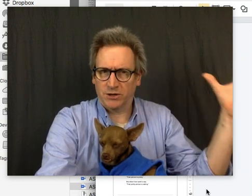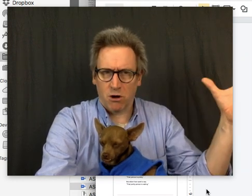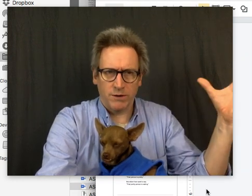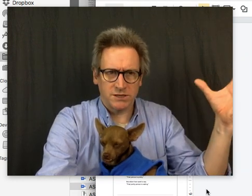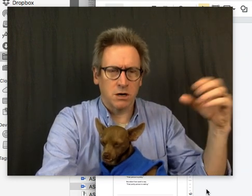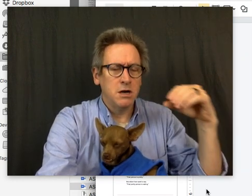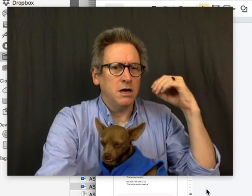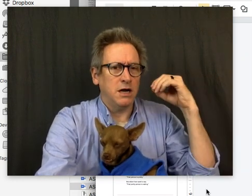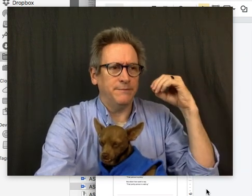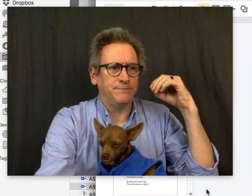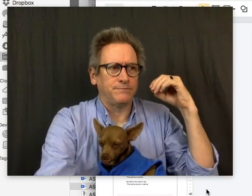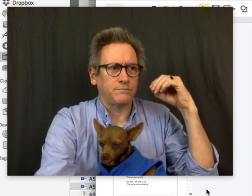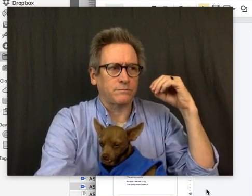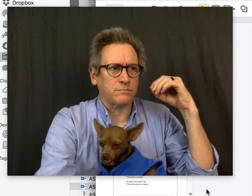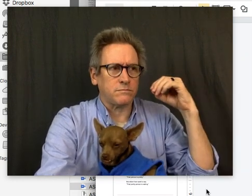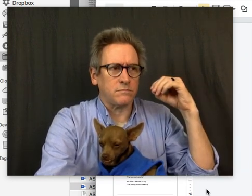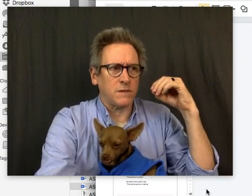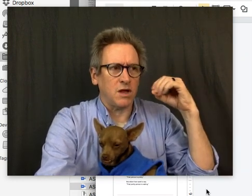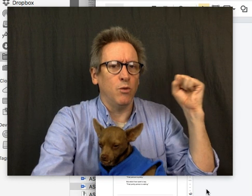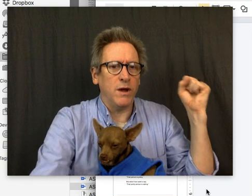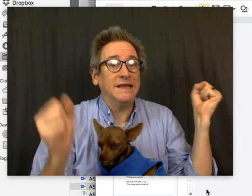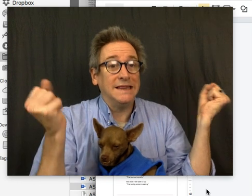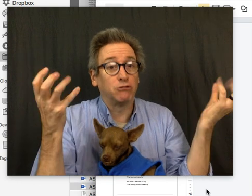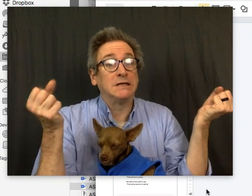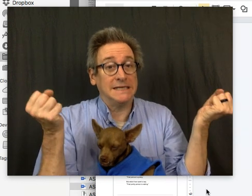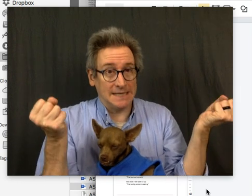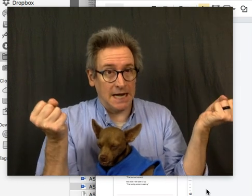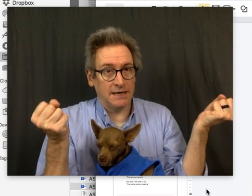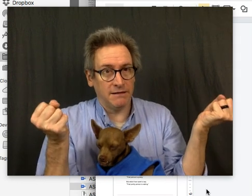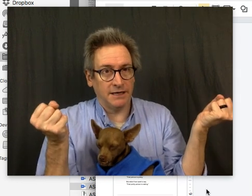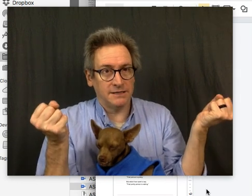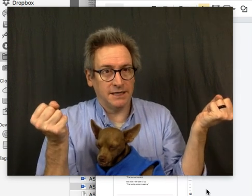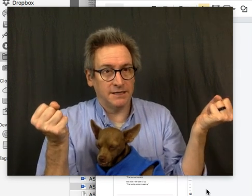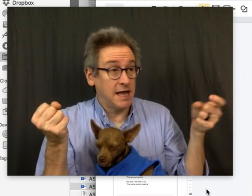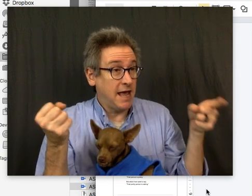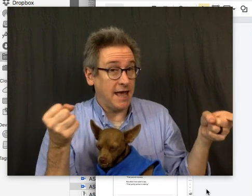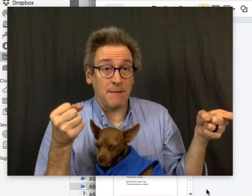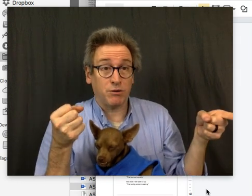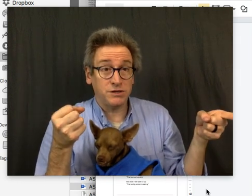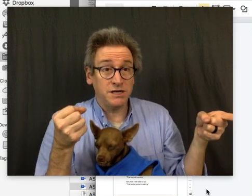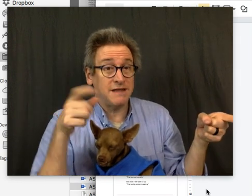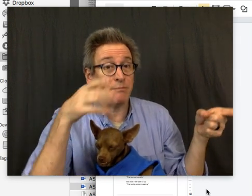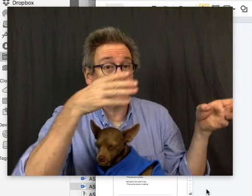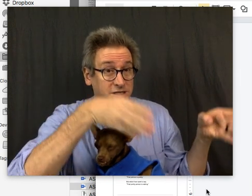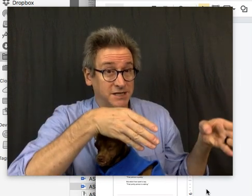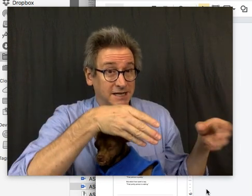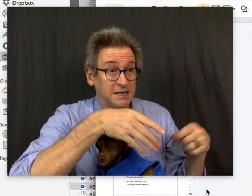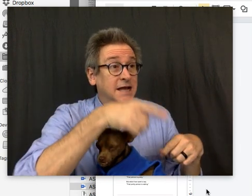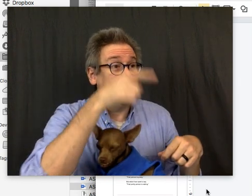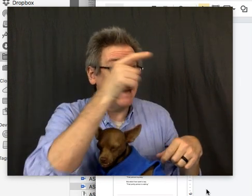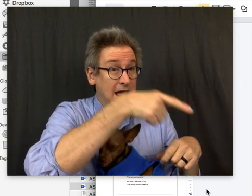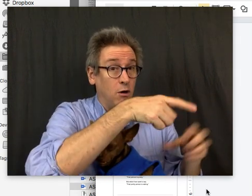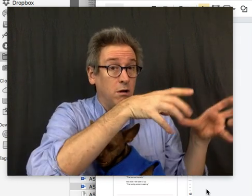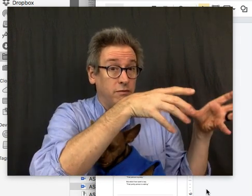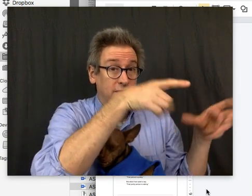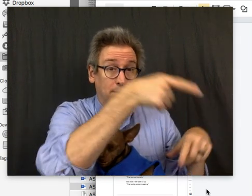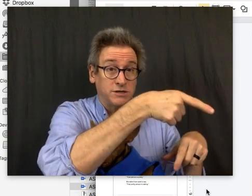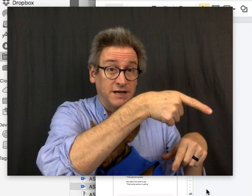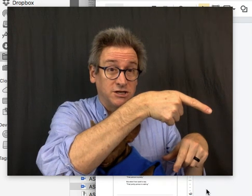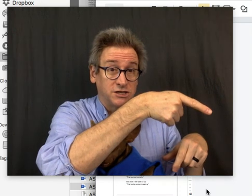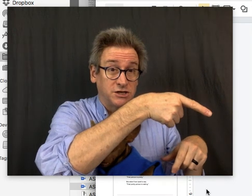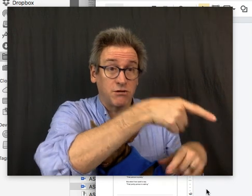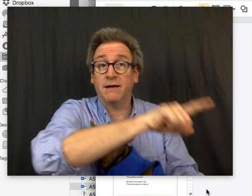irregulars, but there always are. The way we literally sign things is, hey, that person's this. Now,